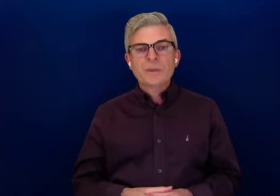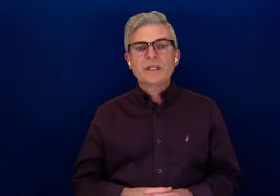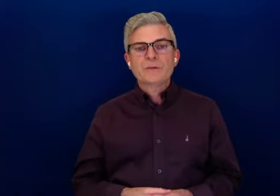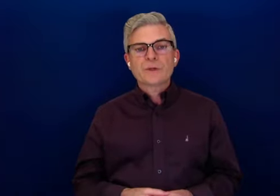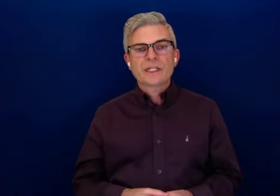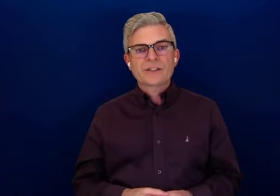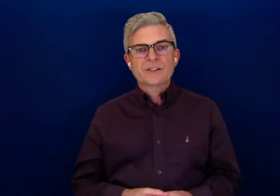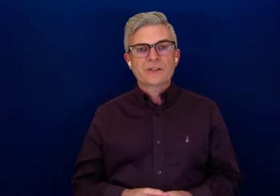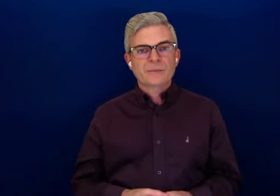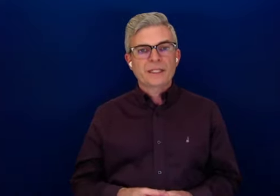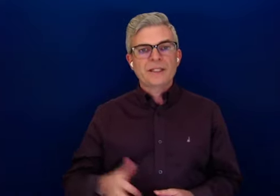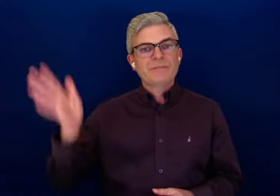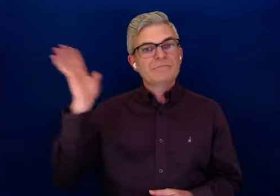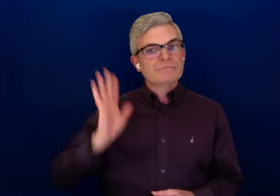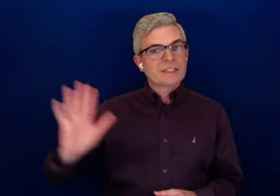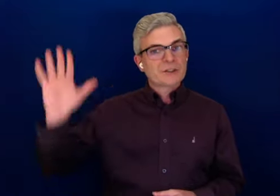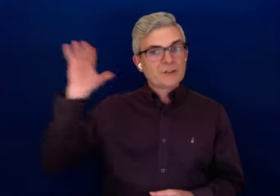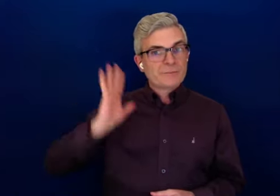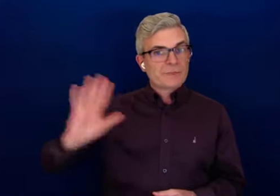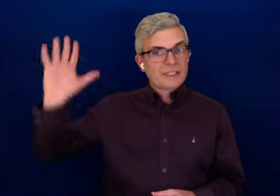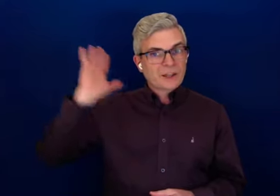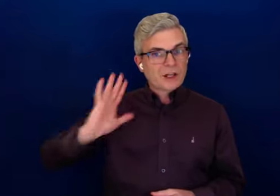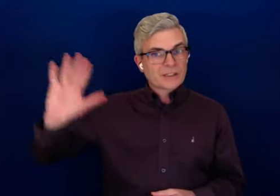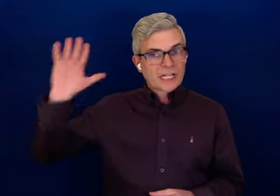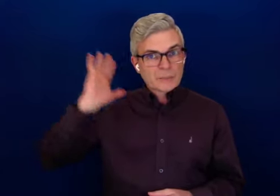opening phrase could be, it could be